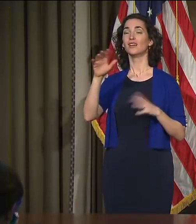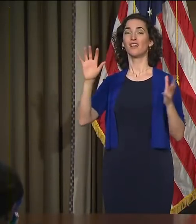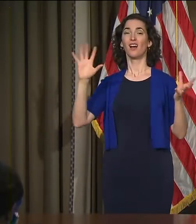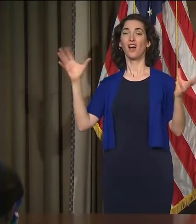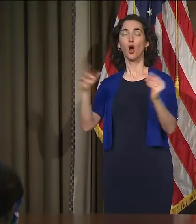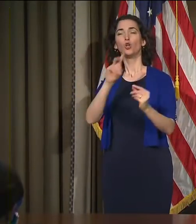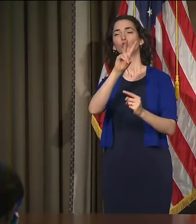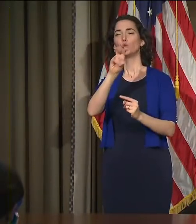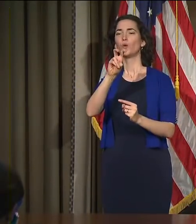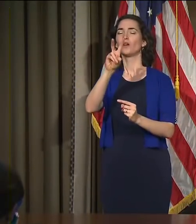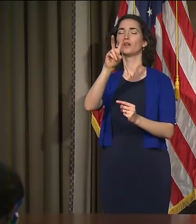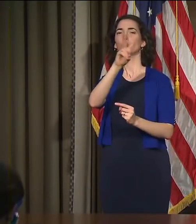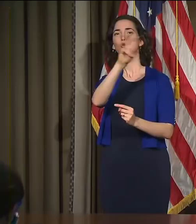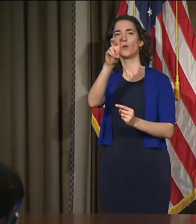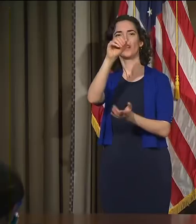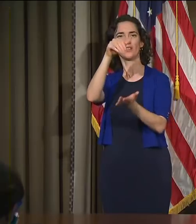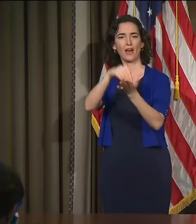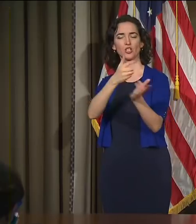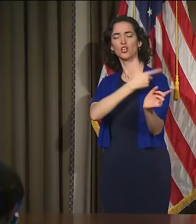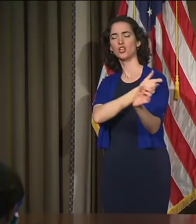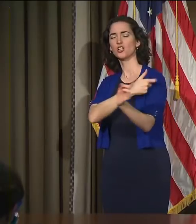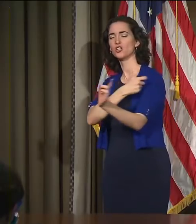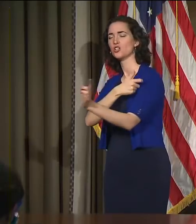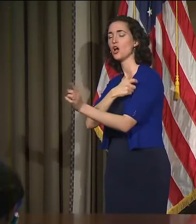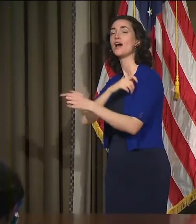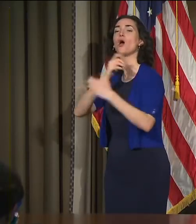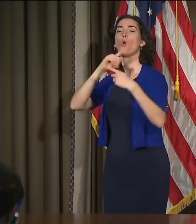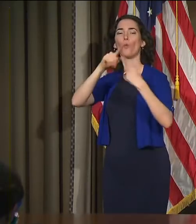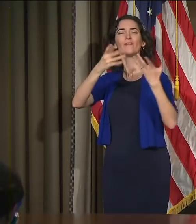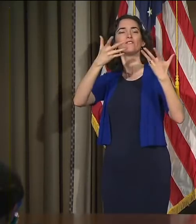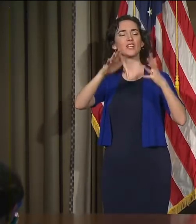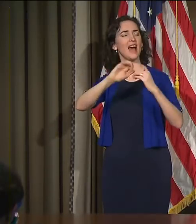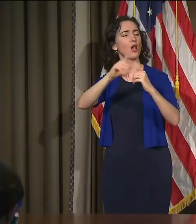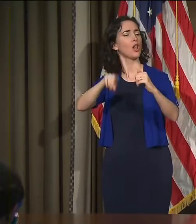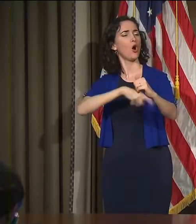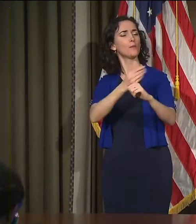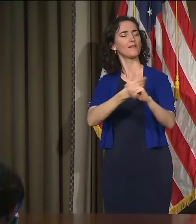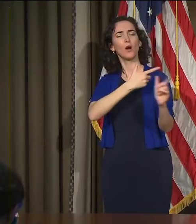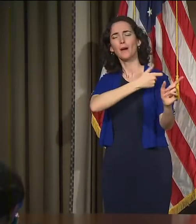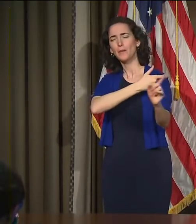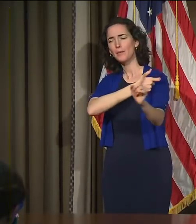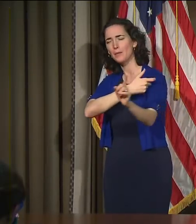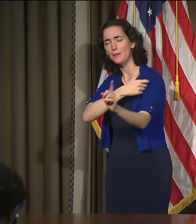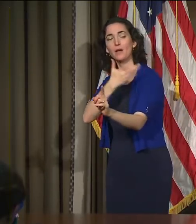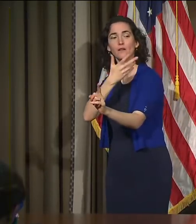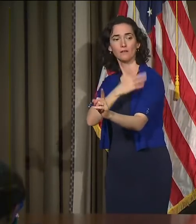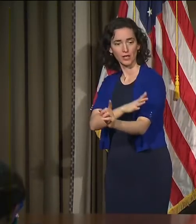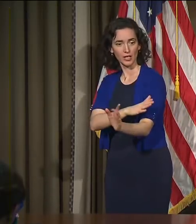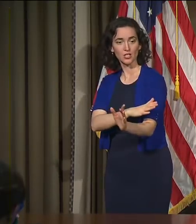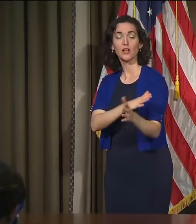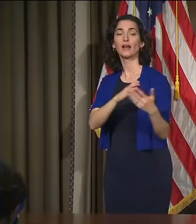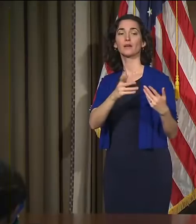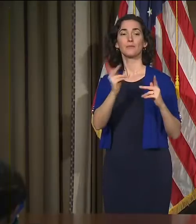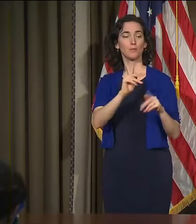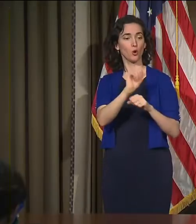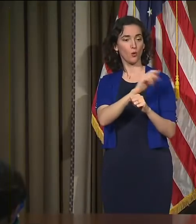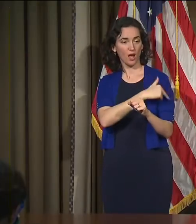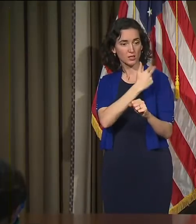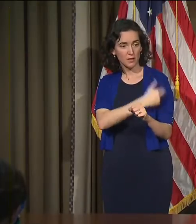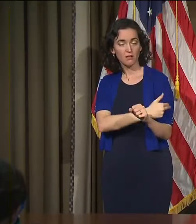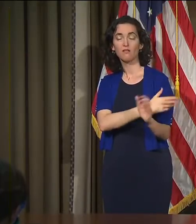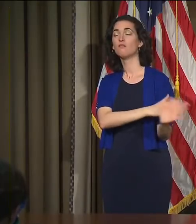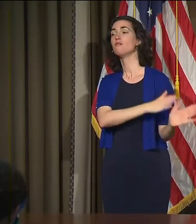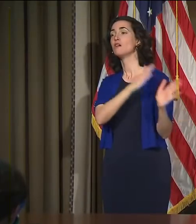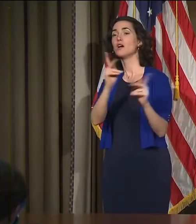200,000 vaccines out and move towards that next priority group, pretty much, especially after nursing homes and after our people on the front